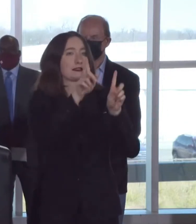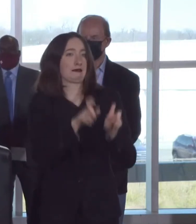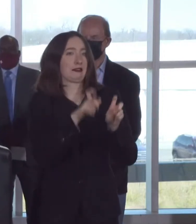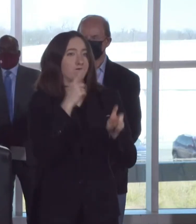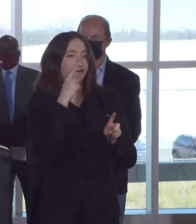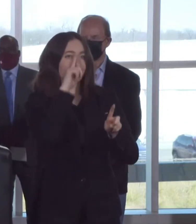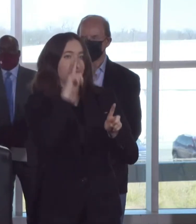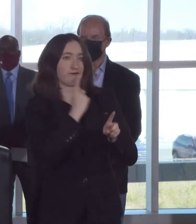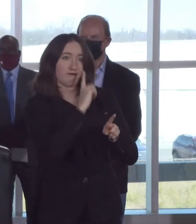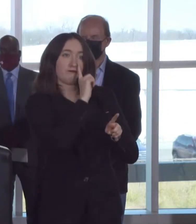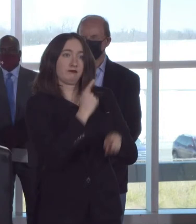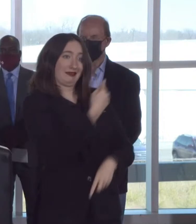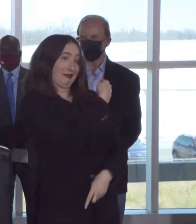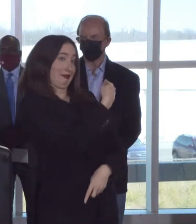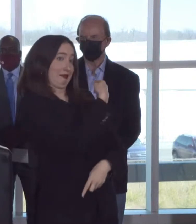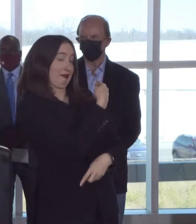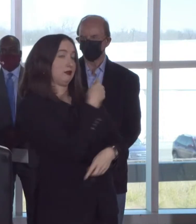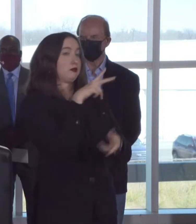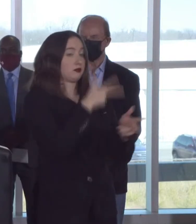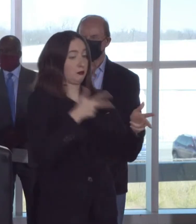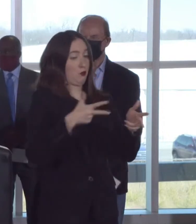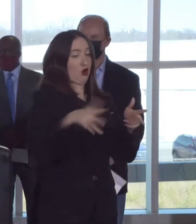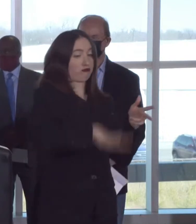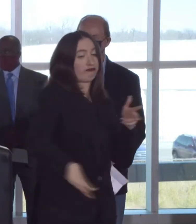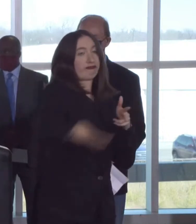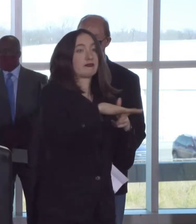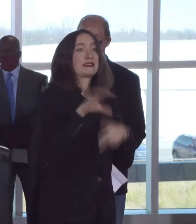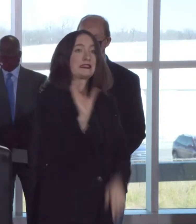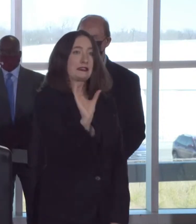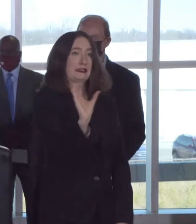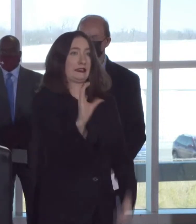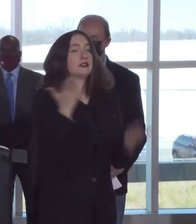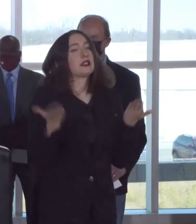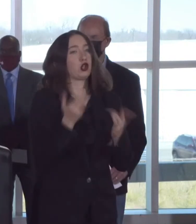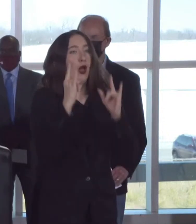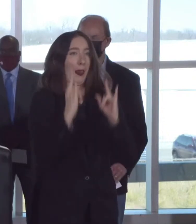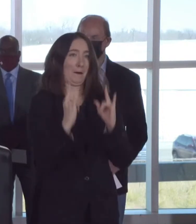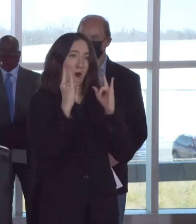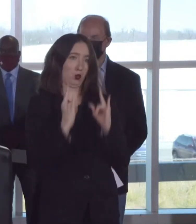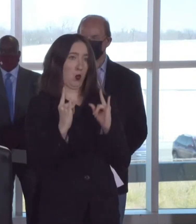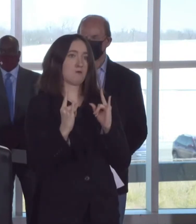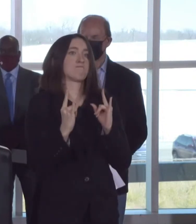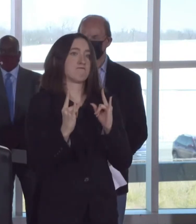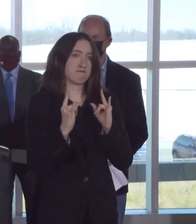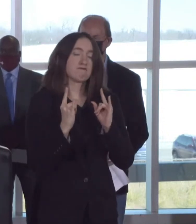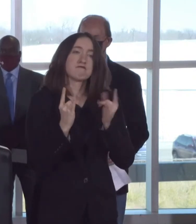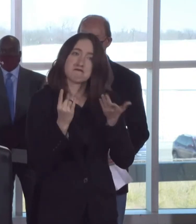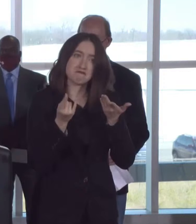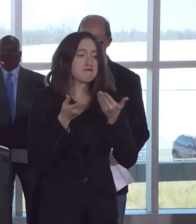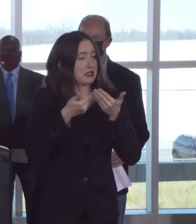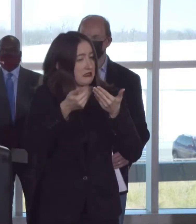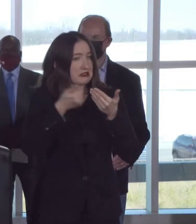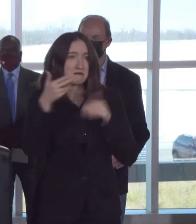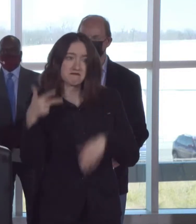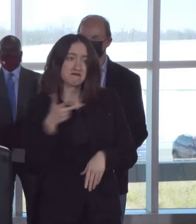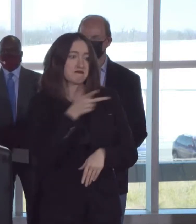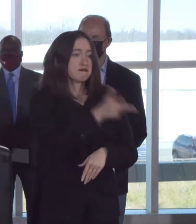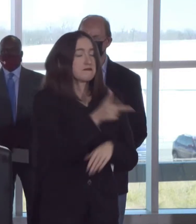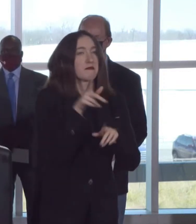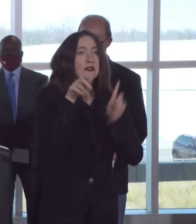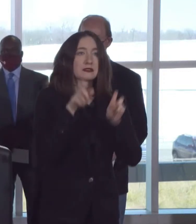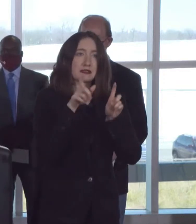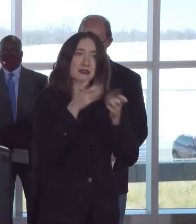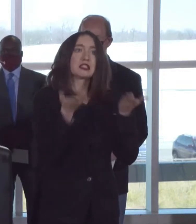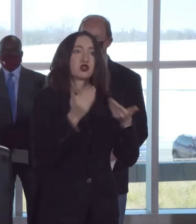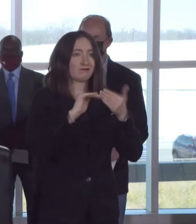C of this building, the Alamo Dome, as another option to get testing for our community. We know that there are still